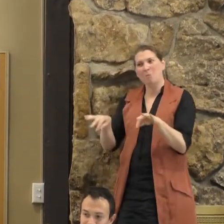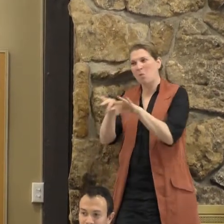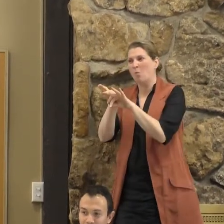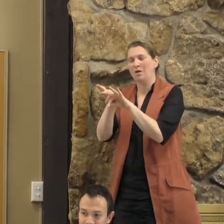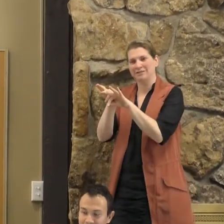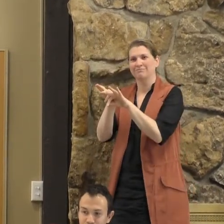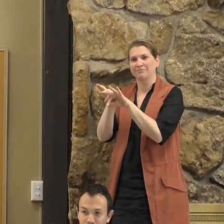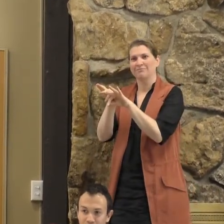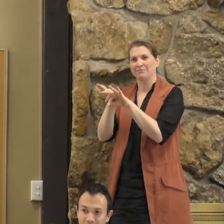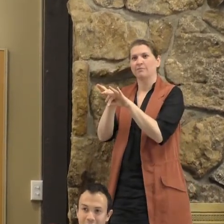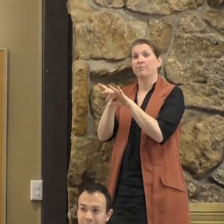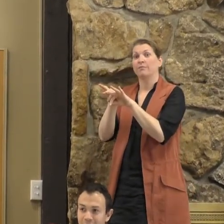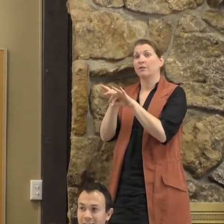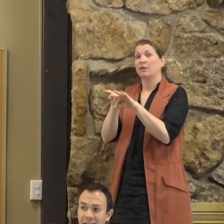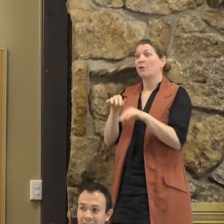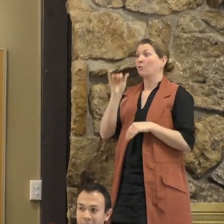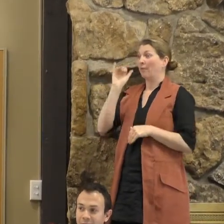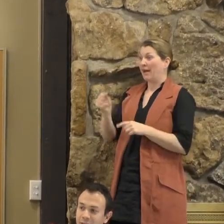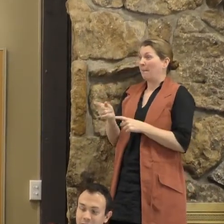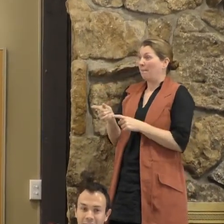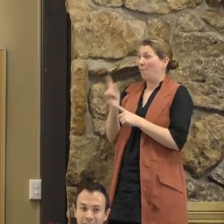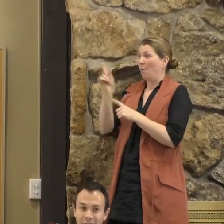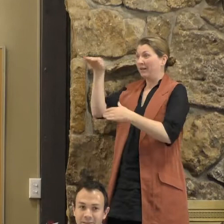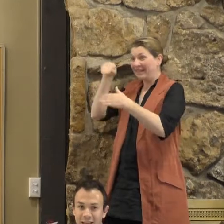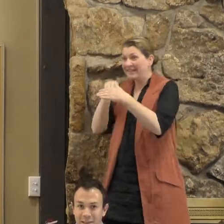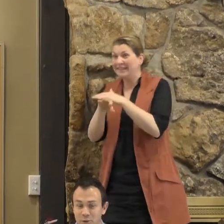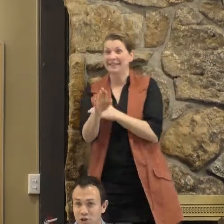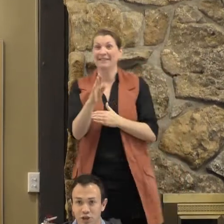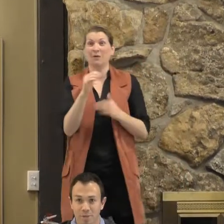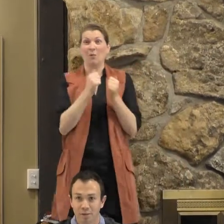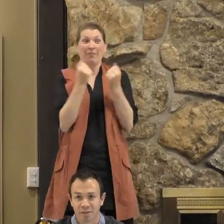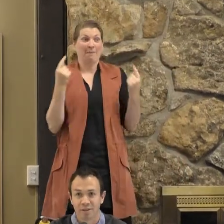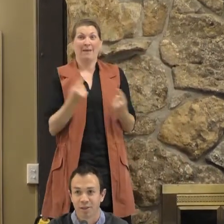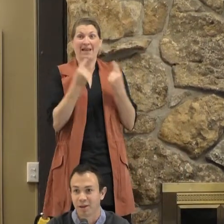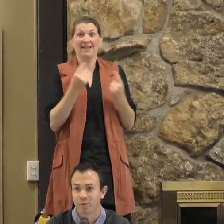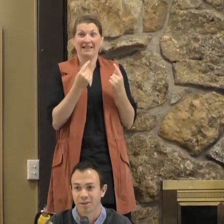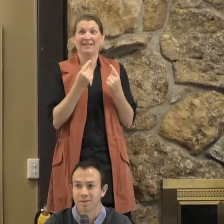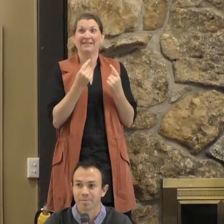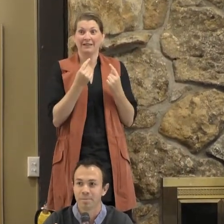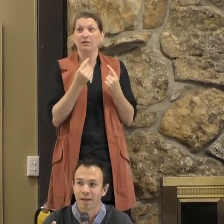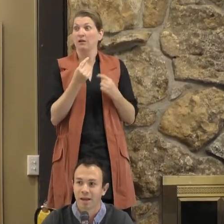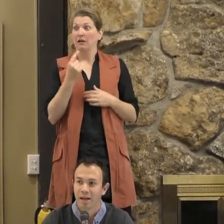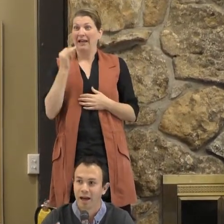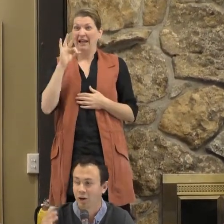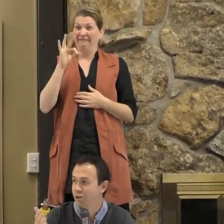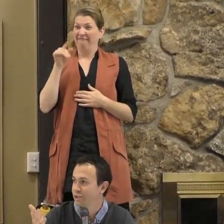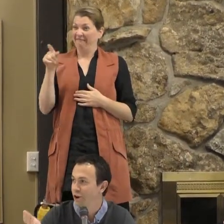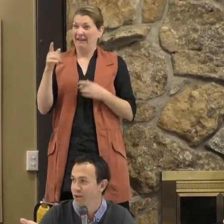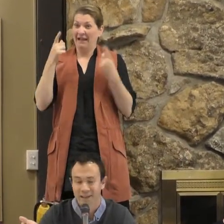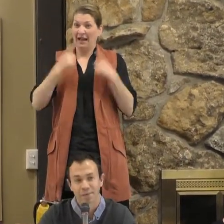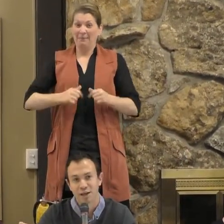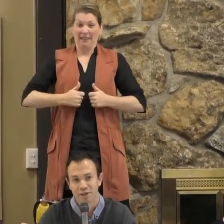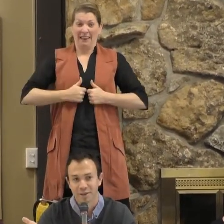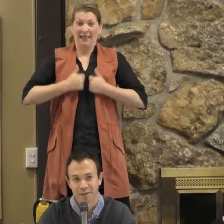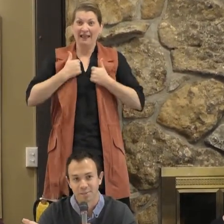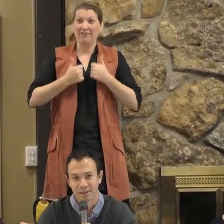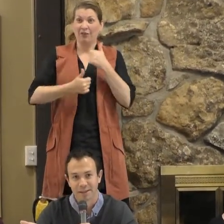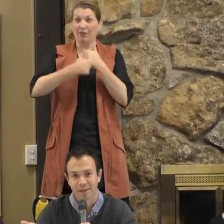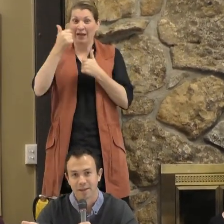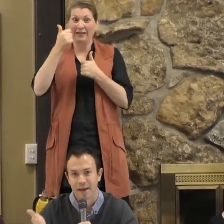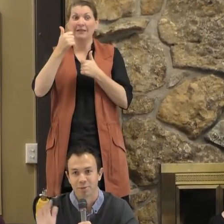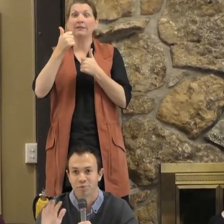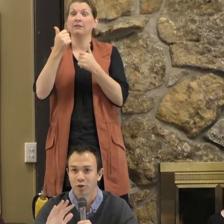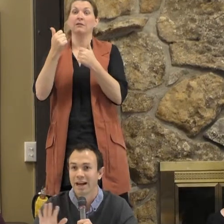So the minute they walk in that door, and if they have a live sign language interpreter there with them, I already know that that patient's going to